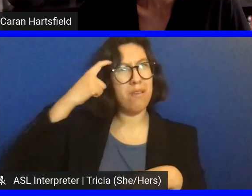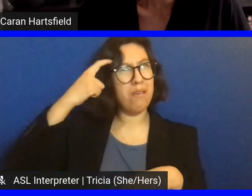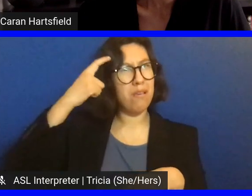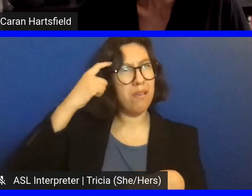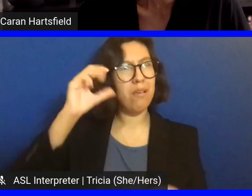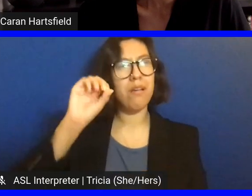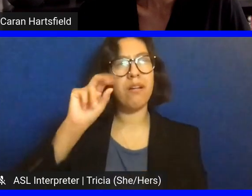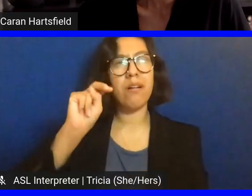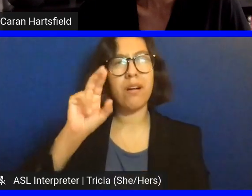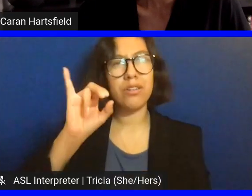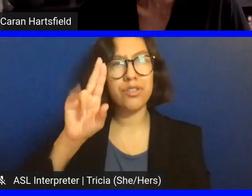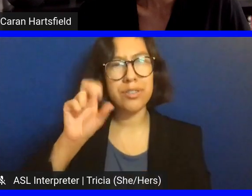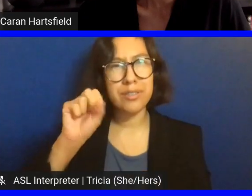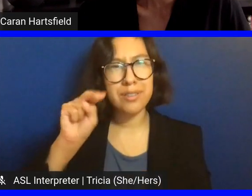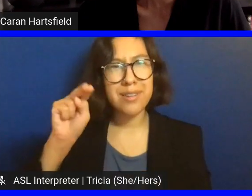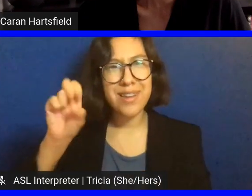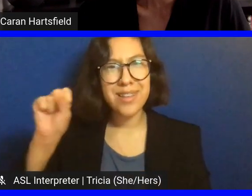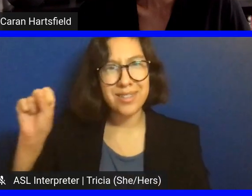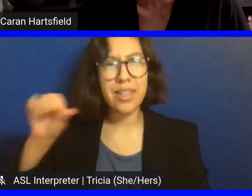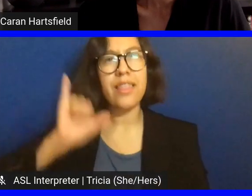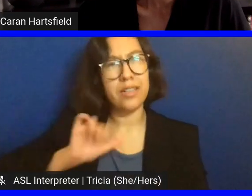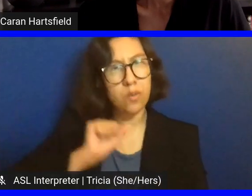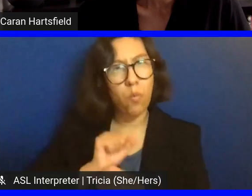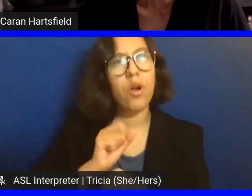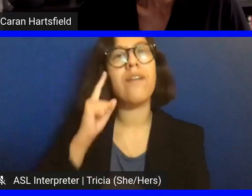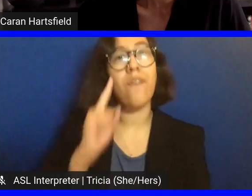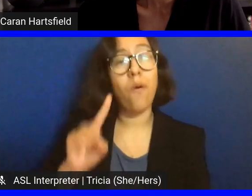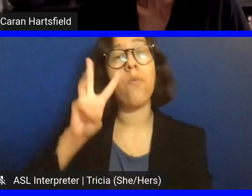the Wide Awake is.